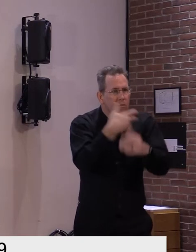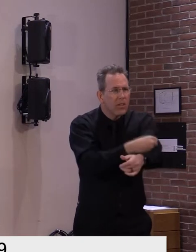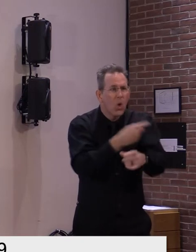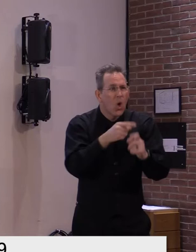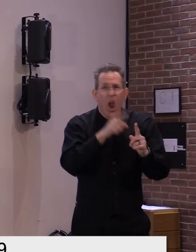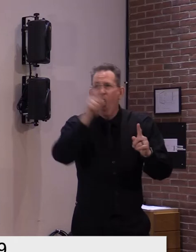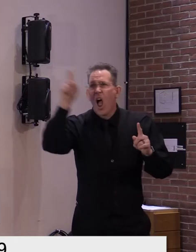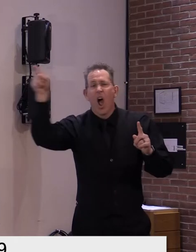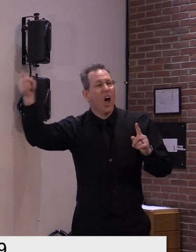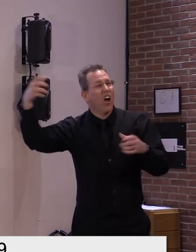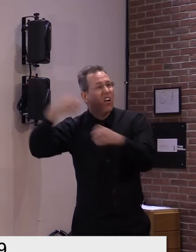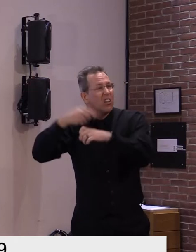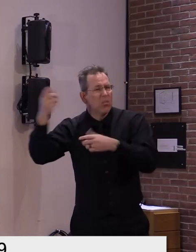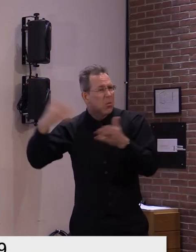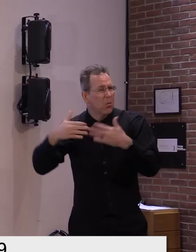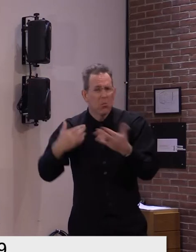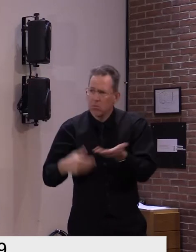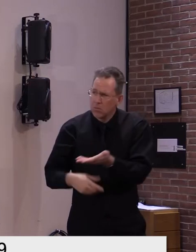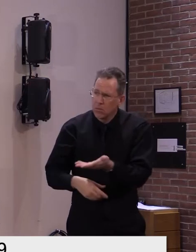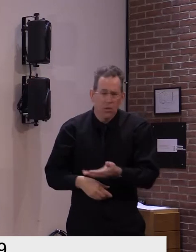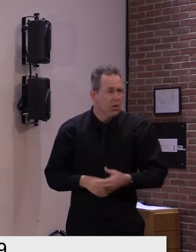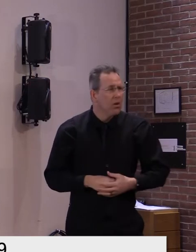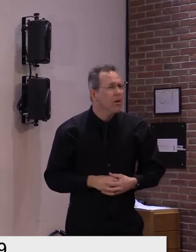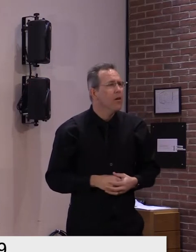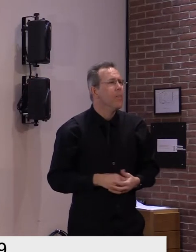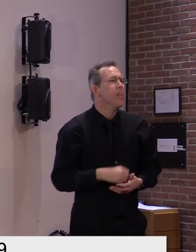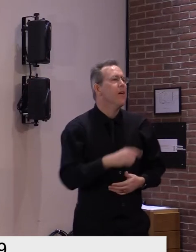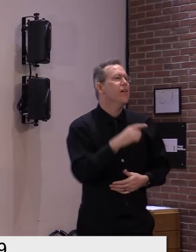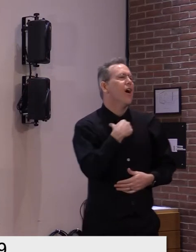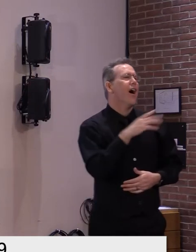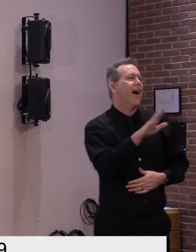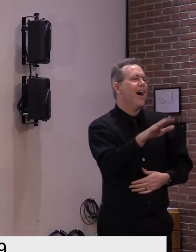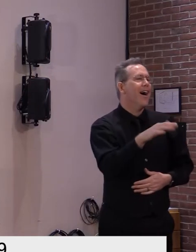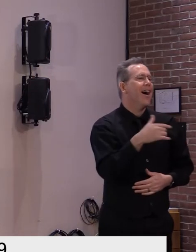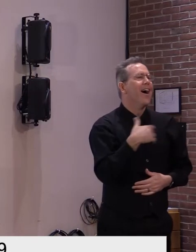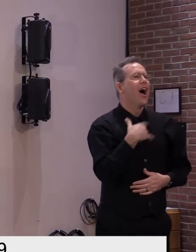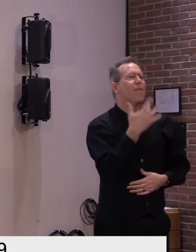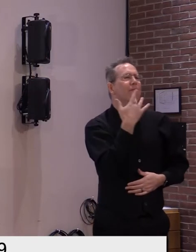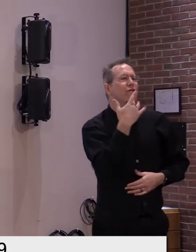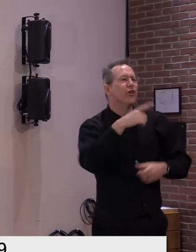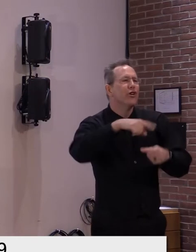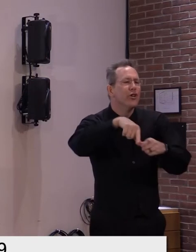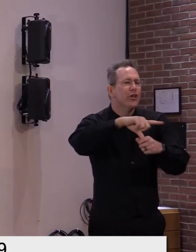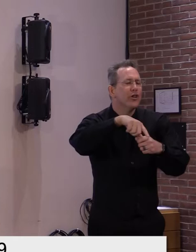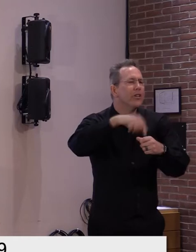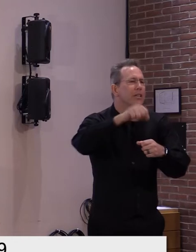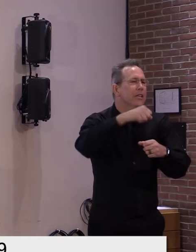prefer them to go to sites that are close to their home or their school